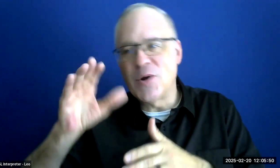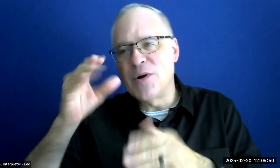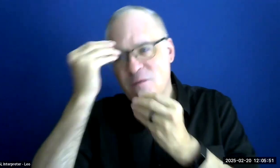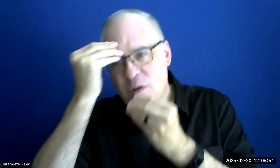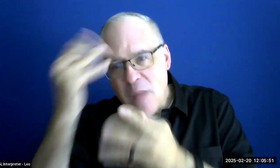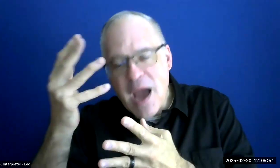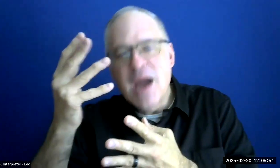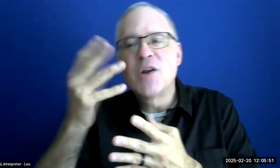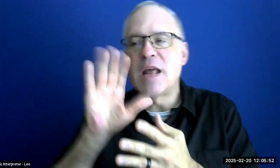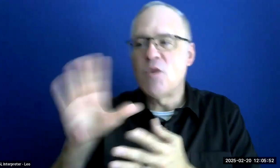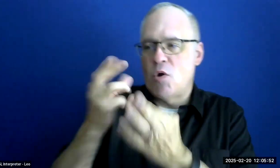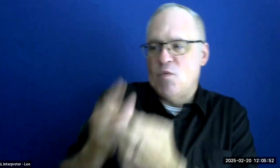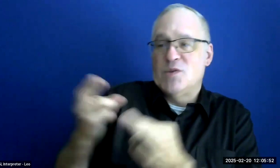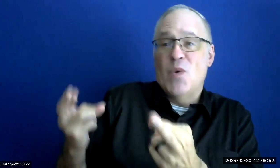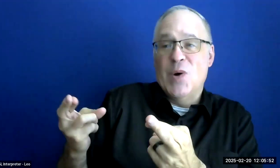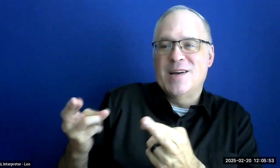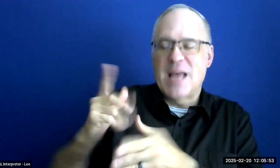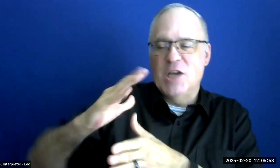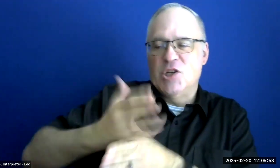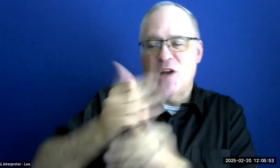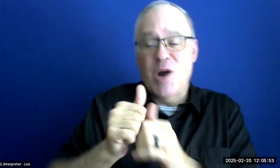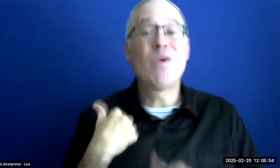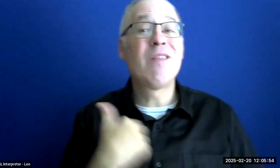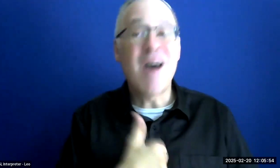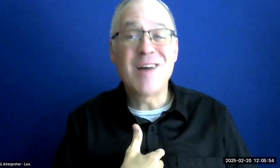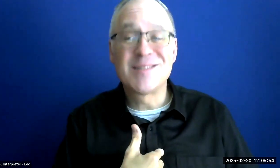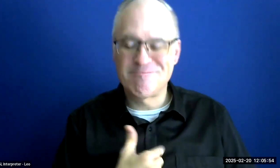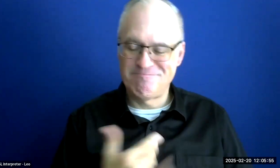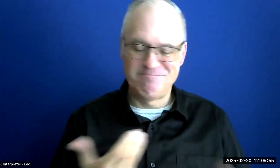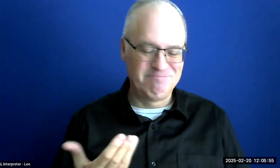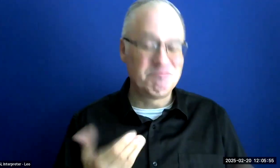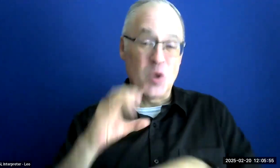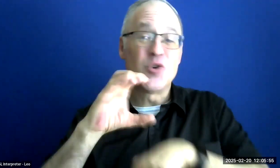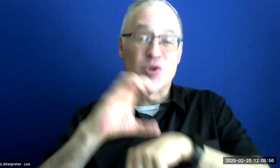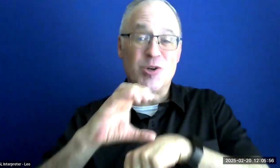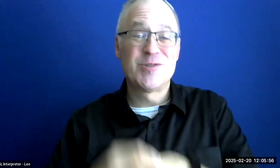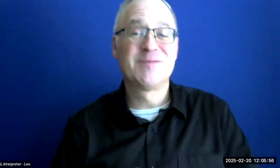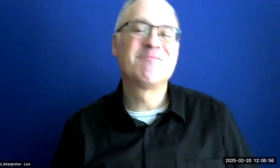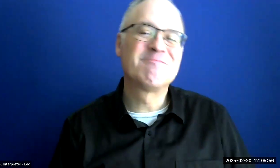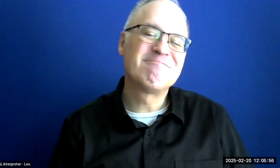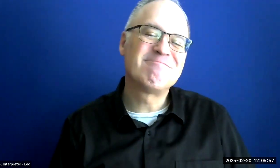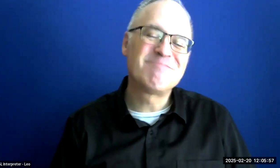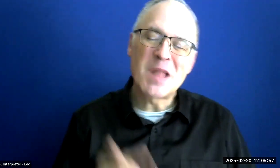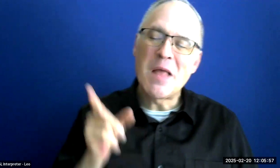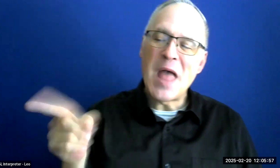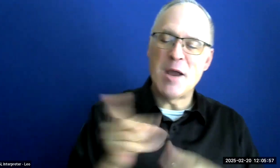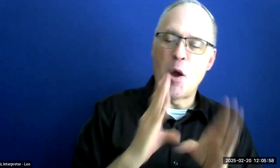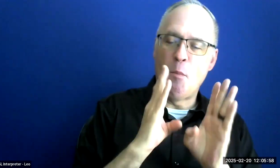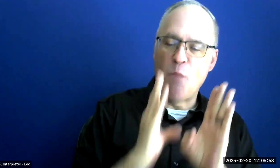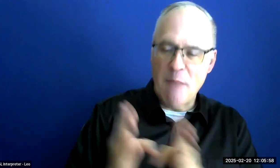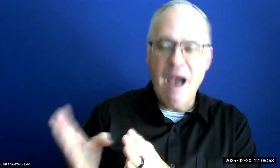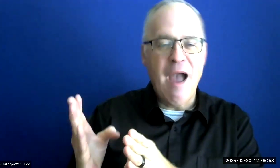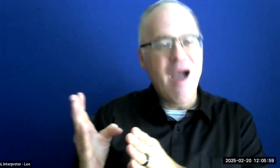and resources with us, with the church. They did their work in preparation for